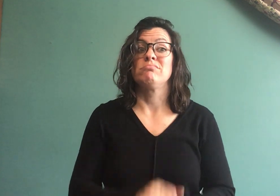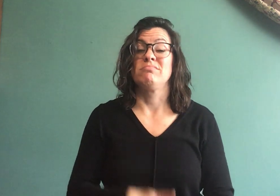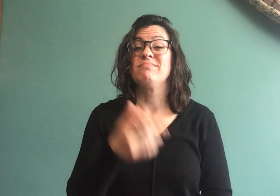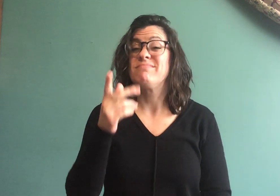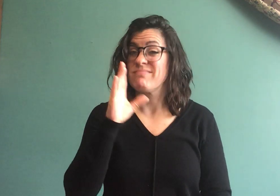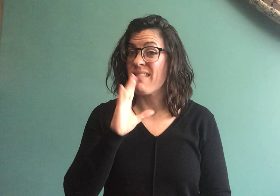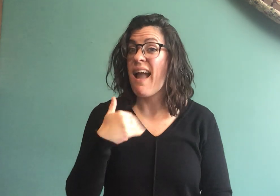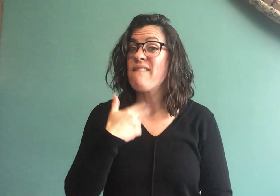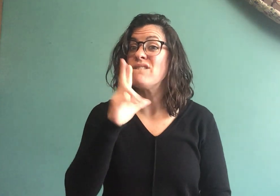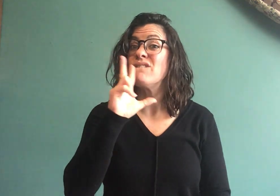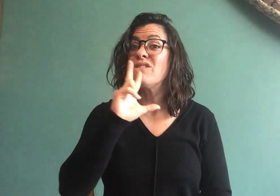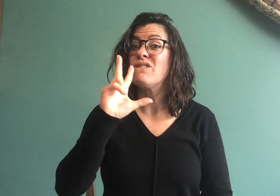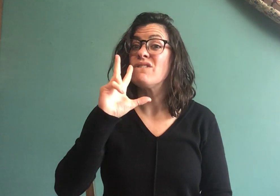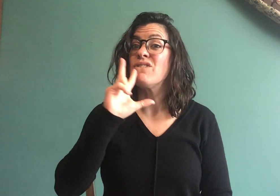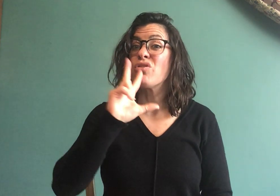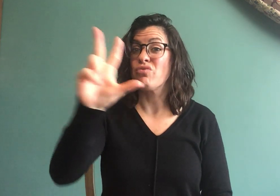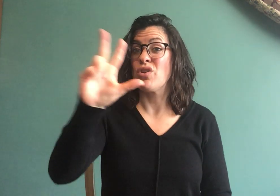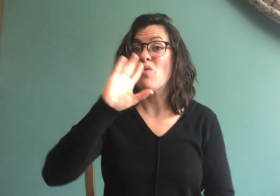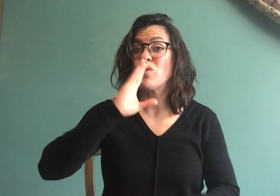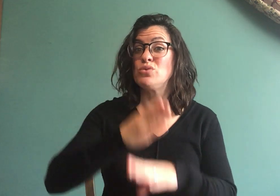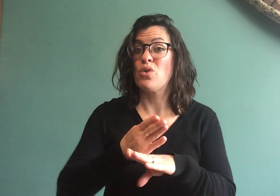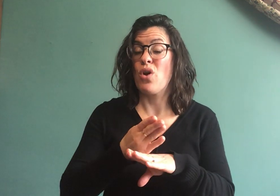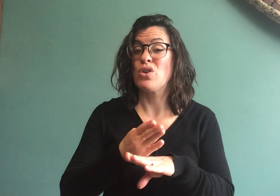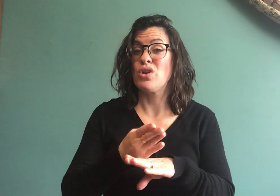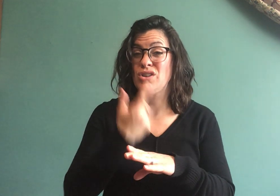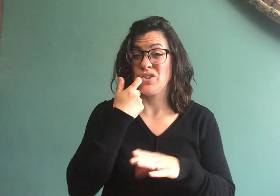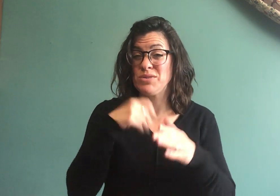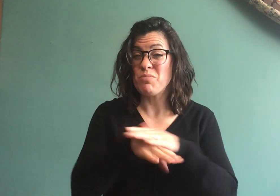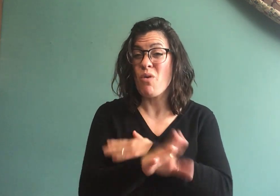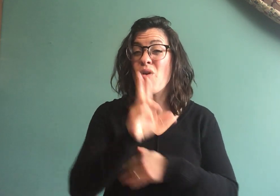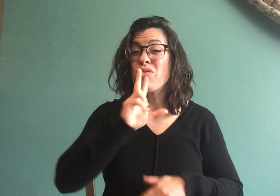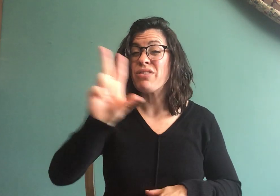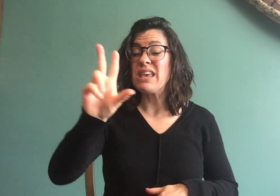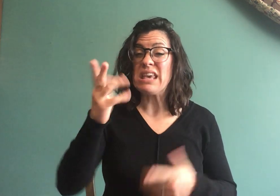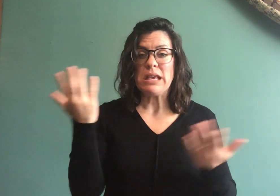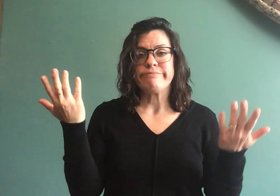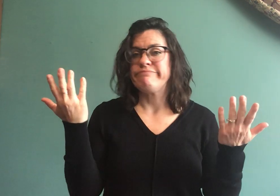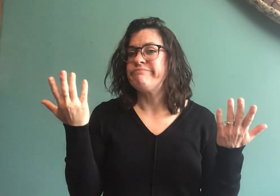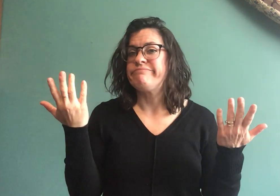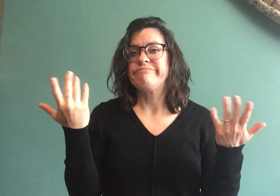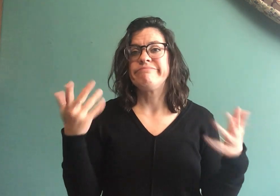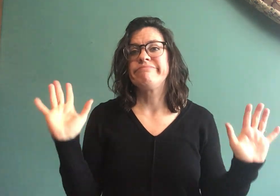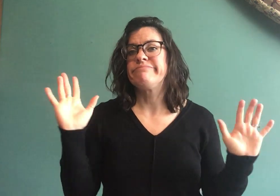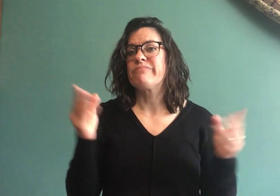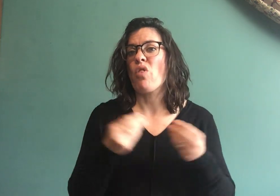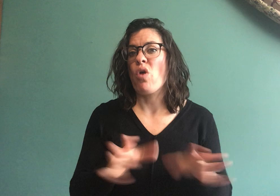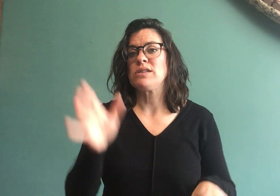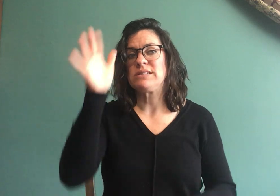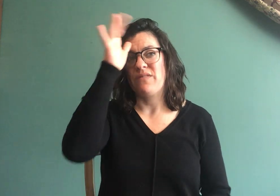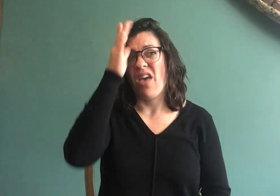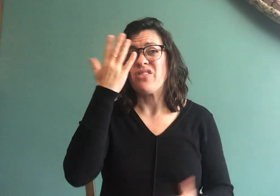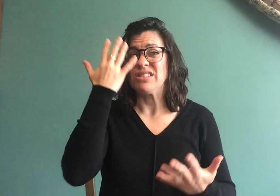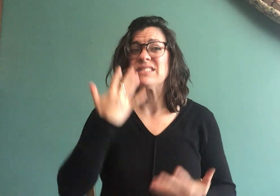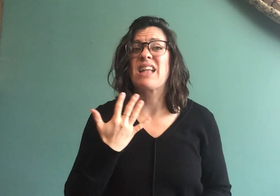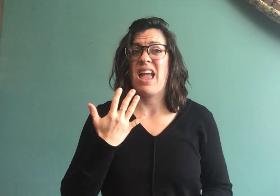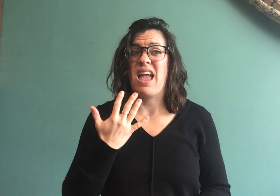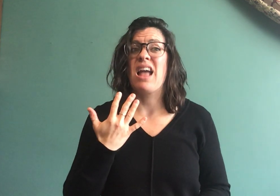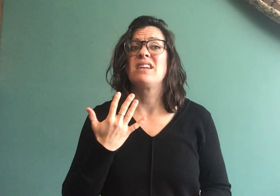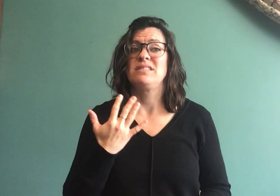that's the way it is. Okay? So it's important to remember these things. Falls by electric shock and fires.